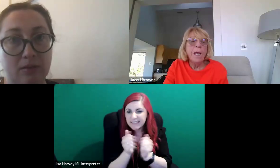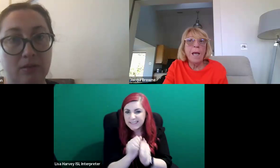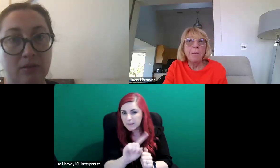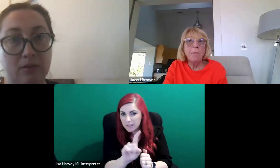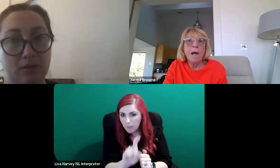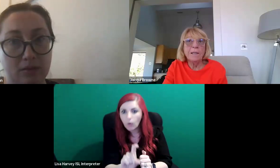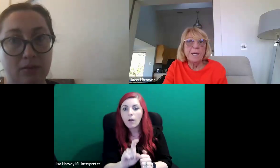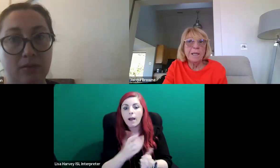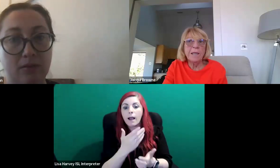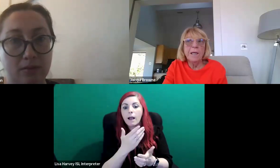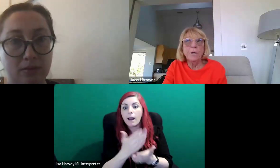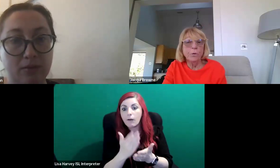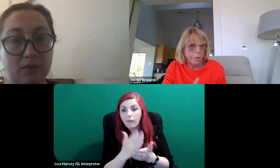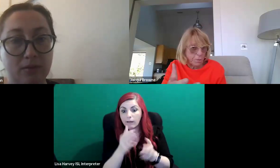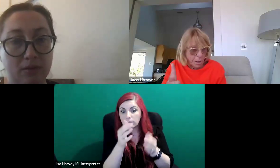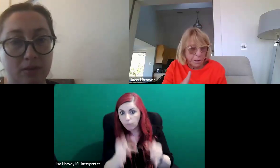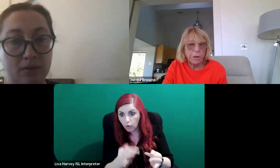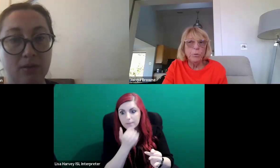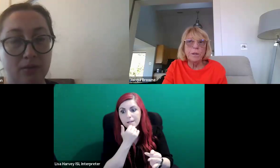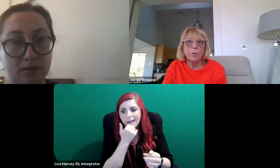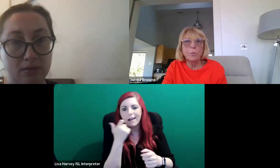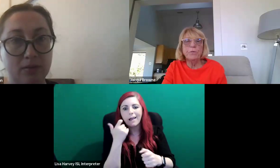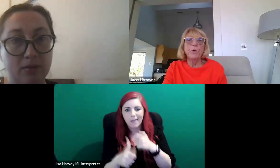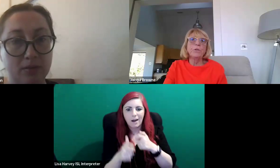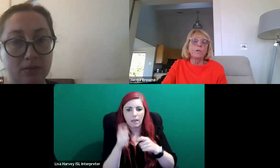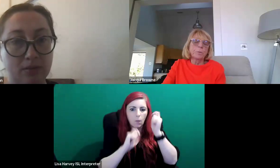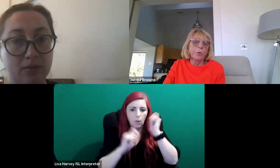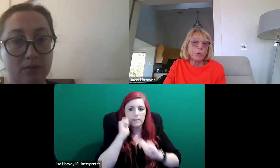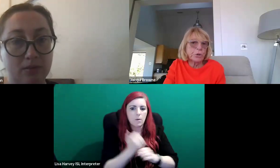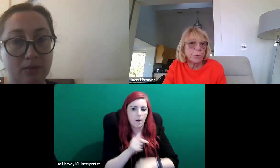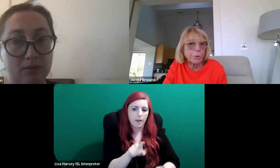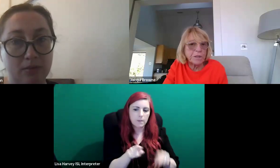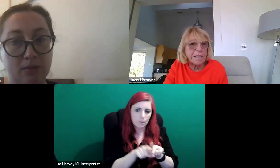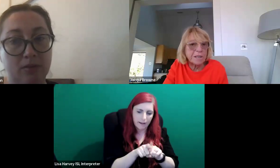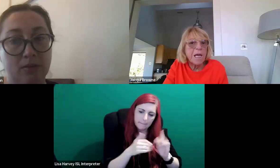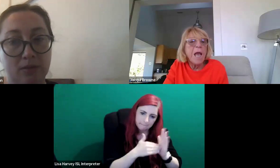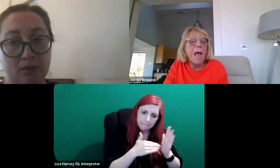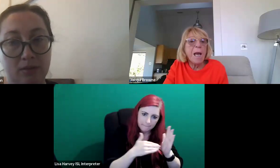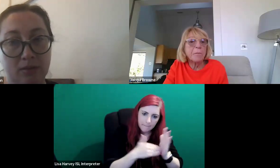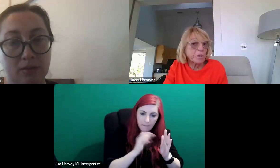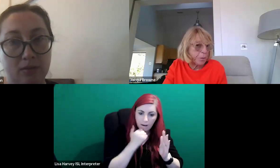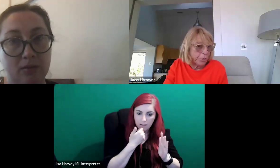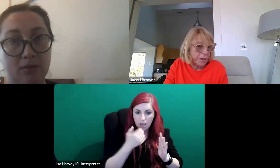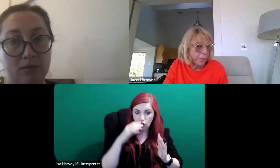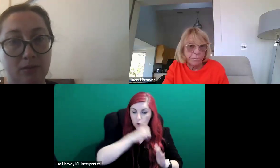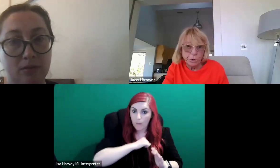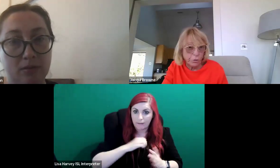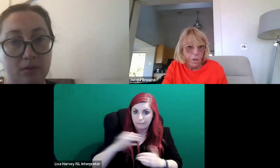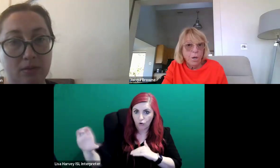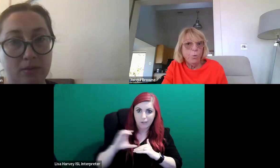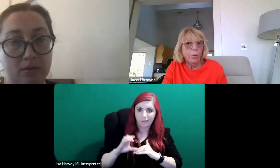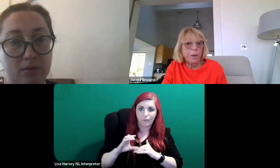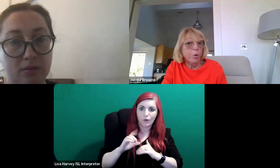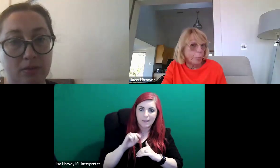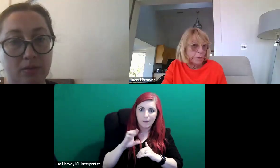September, I think, you know, assuming there will be funding or support to attend, the GPO network, I'm